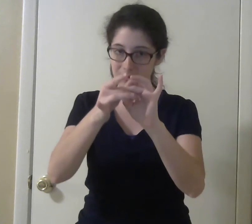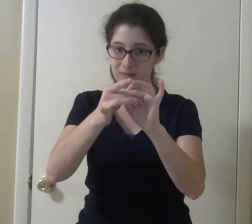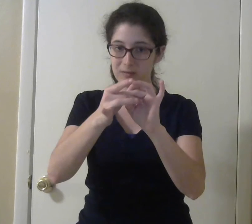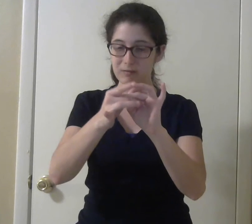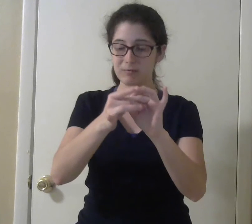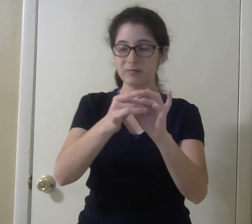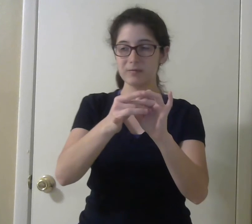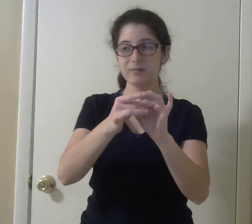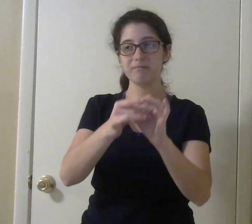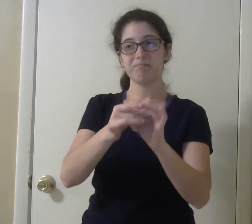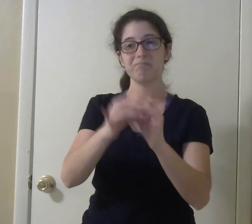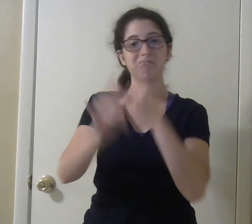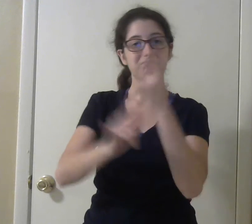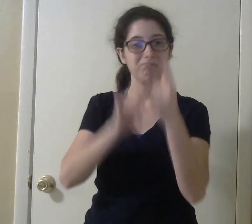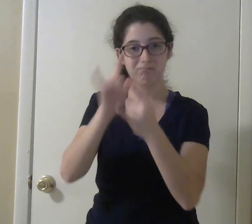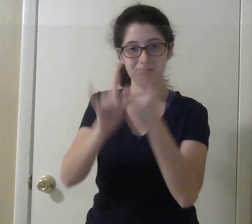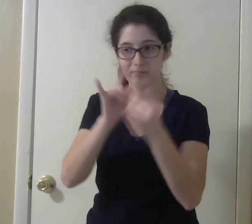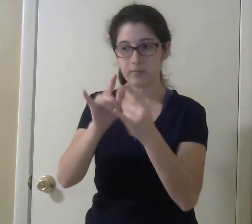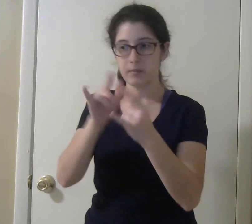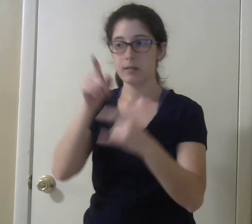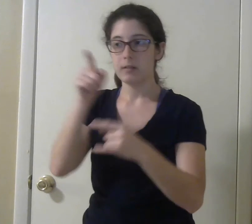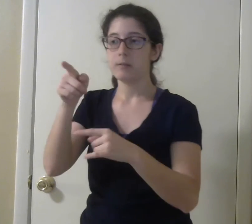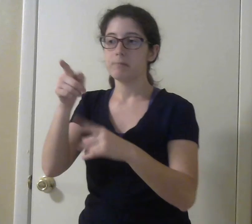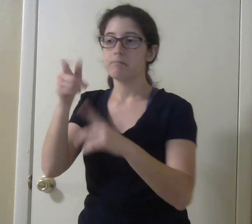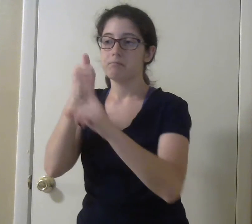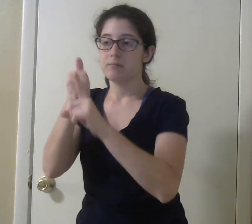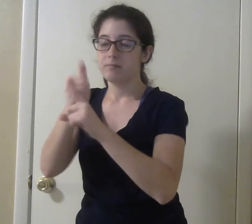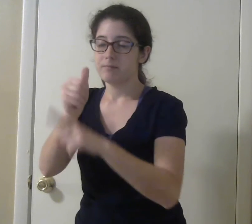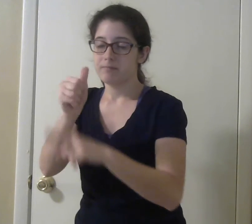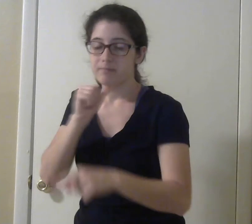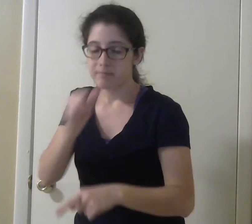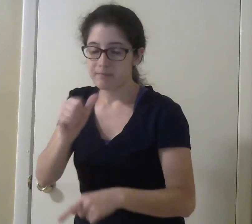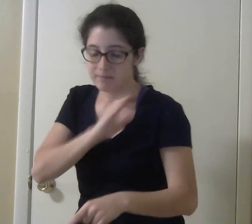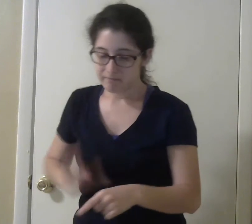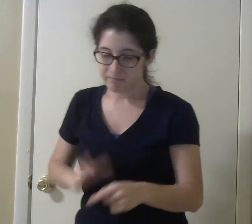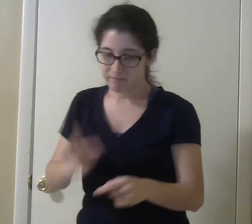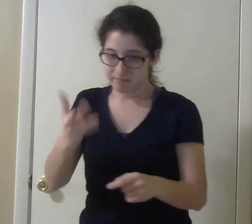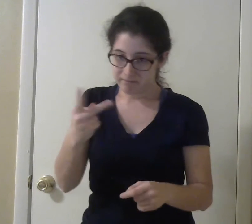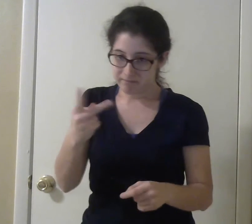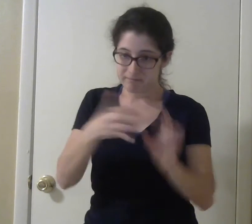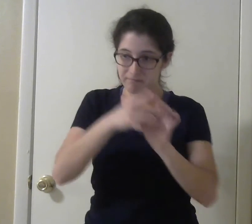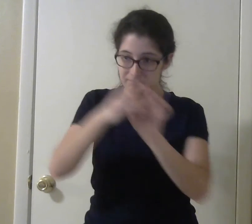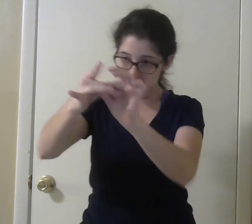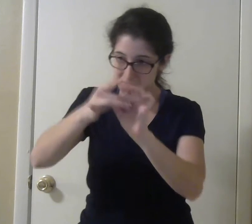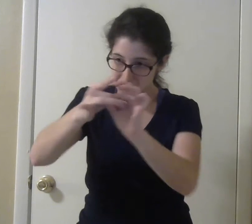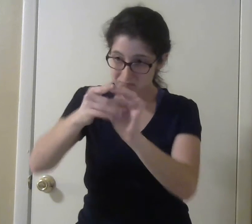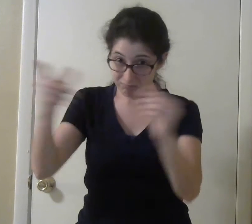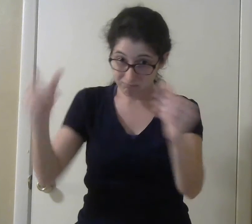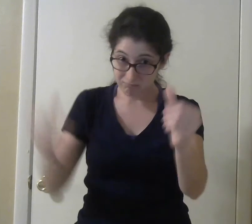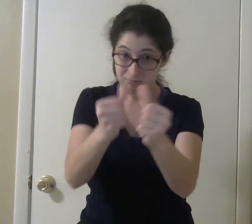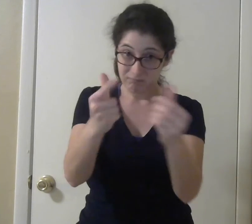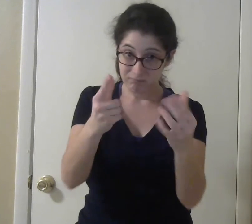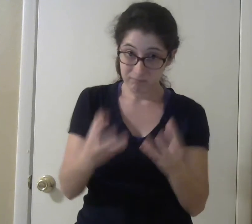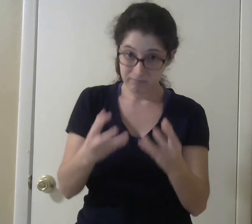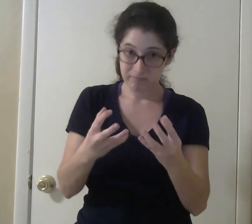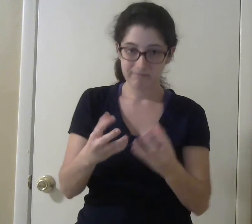romantic relationship that could lead to marriage, you're compromising your love for Christ, and you're going against what the Bible says,